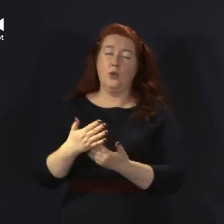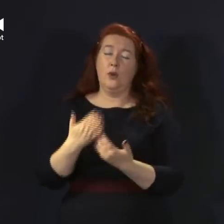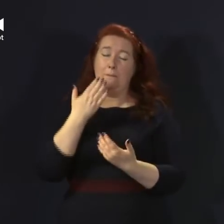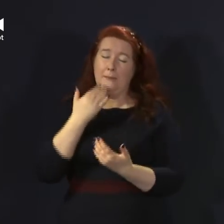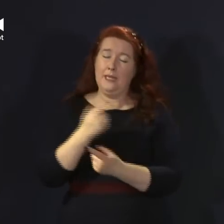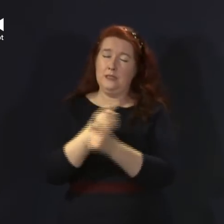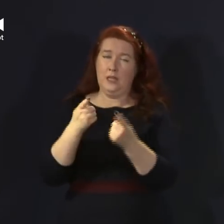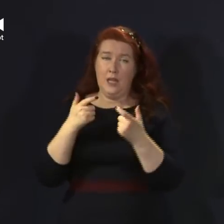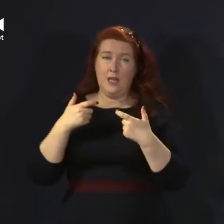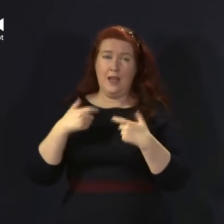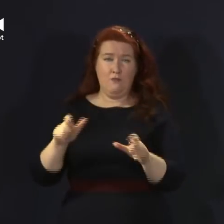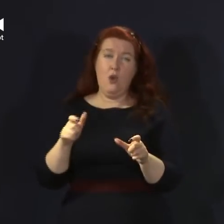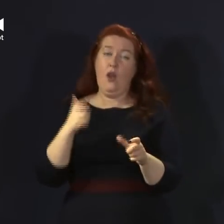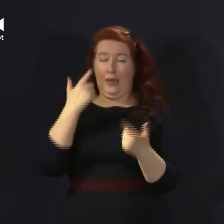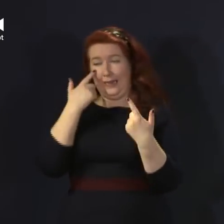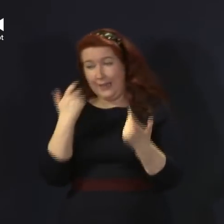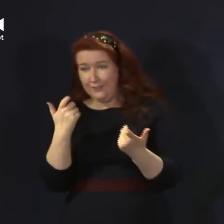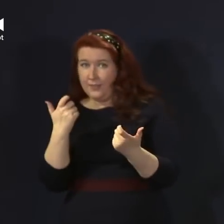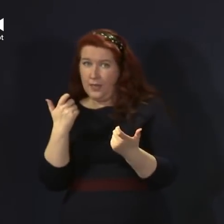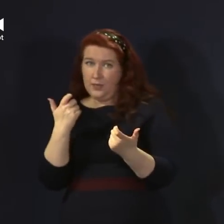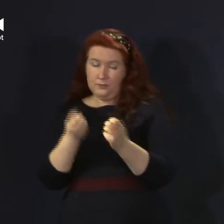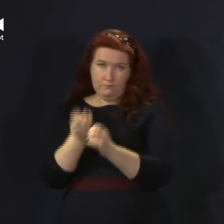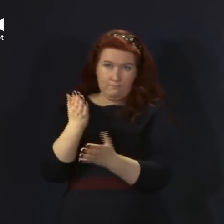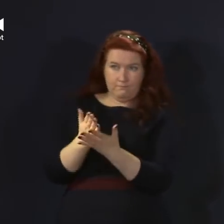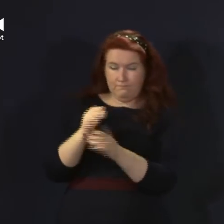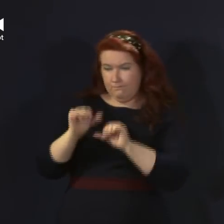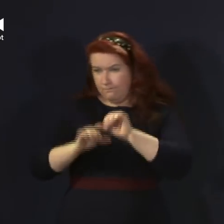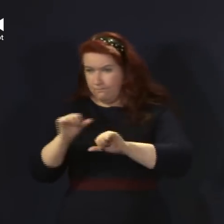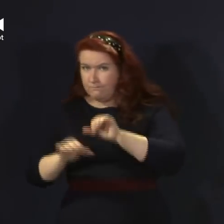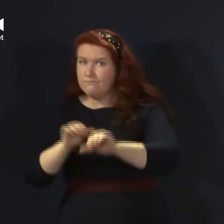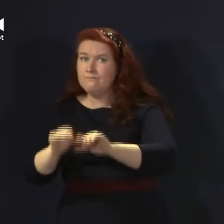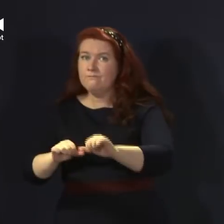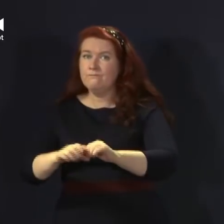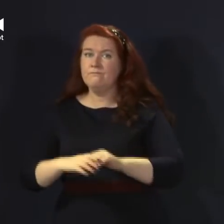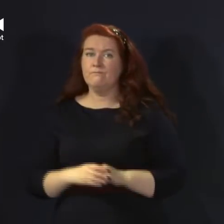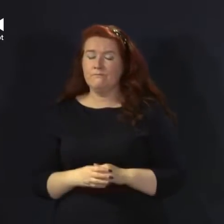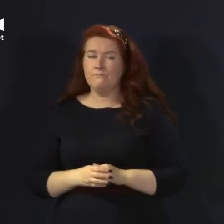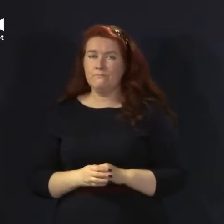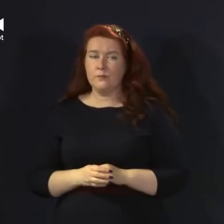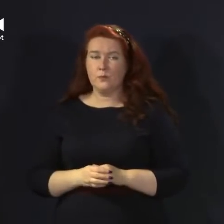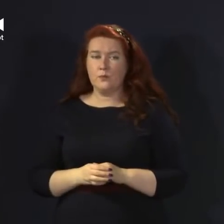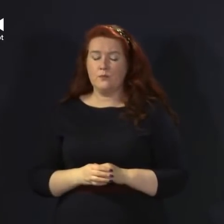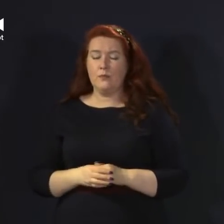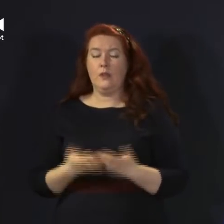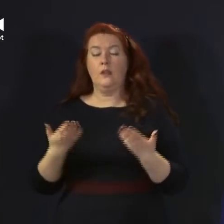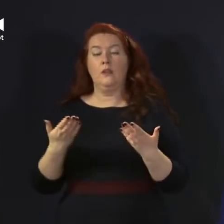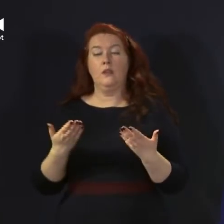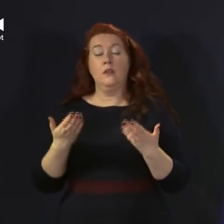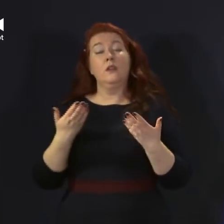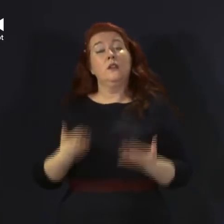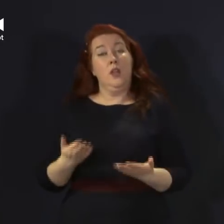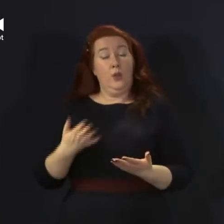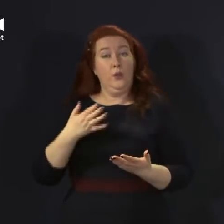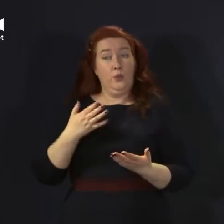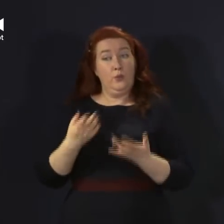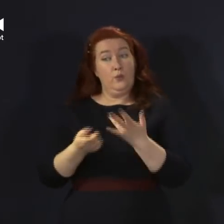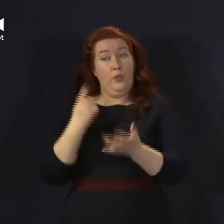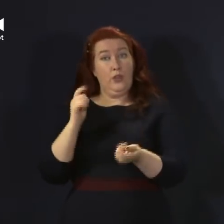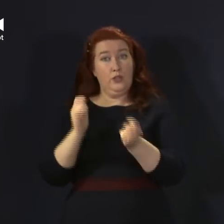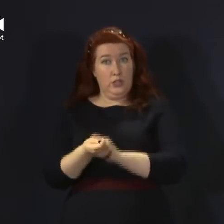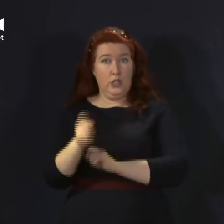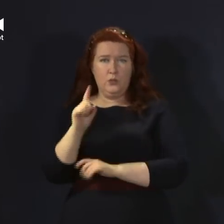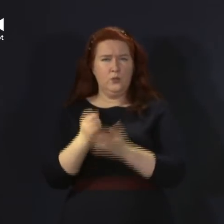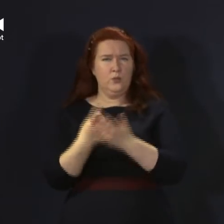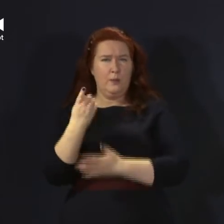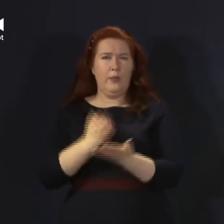to be careful and cautious as we take these next steps forward. Let me turn now, though, to the other changes that come with the